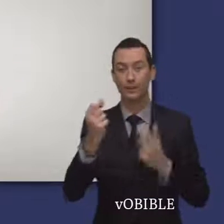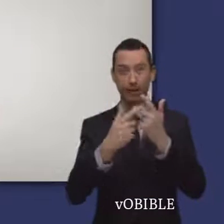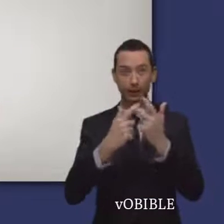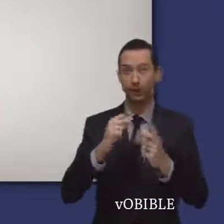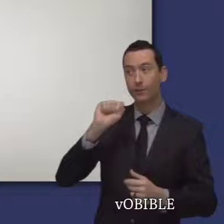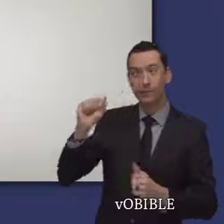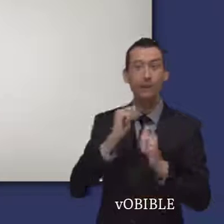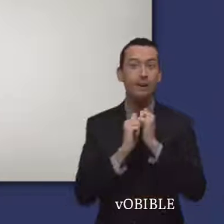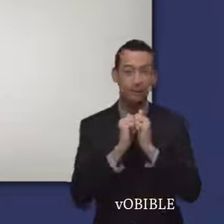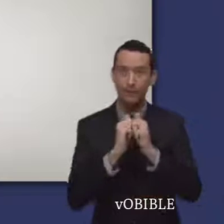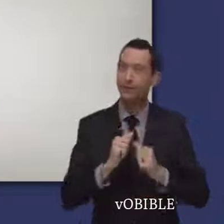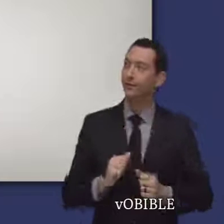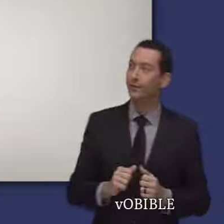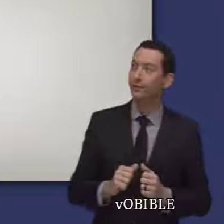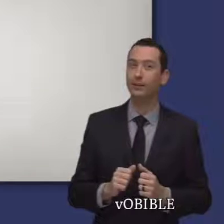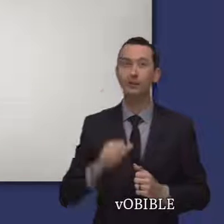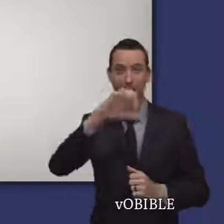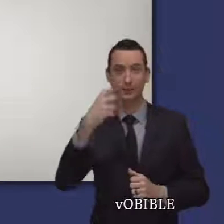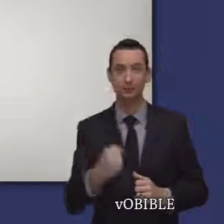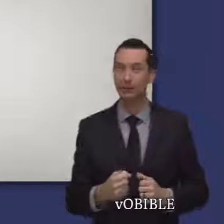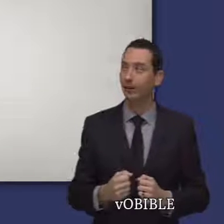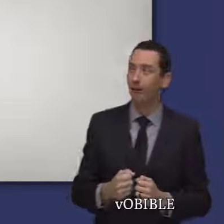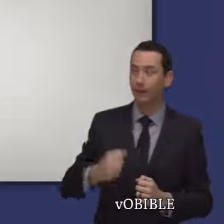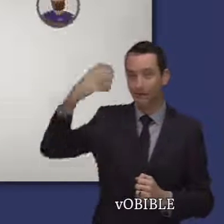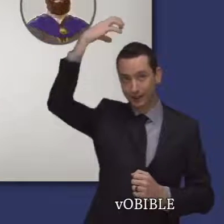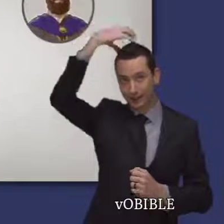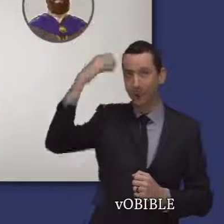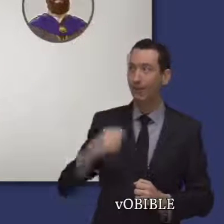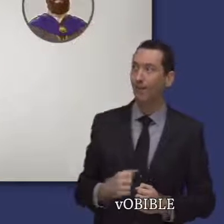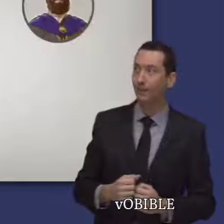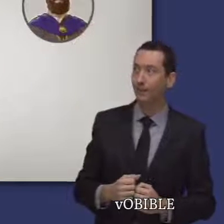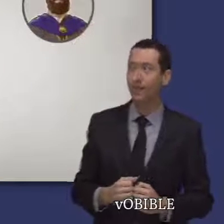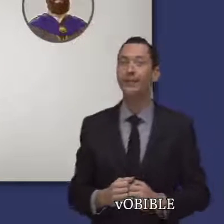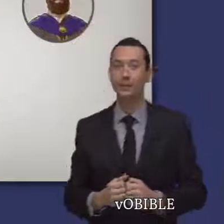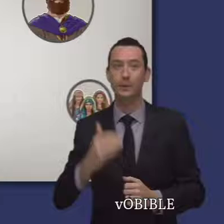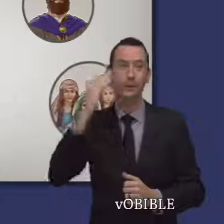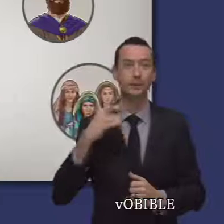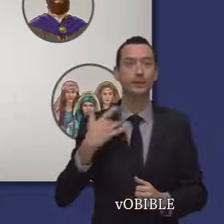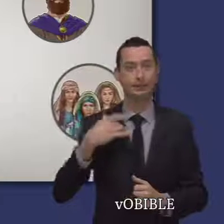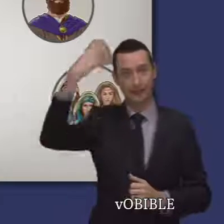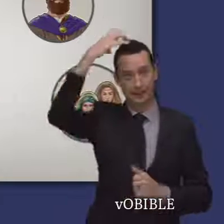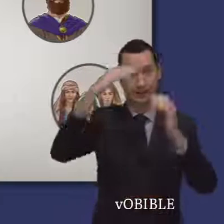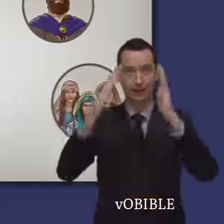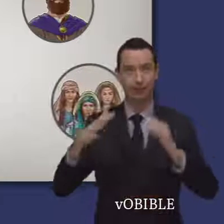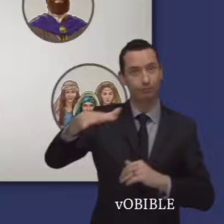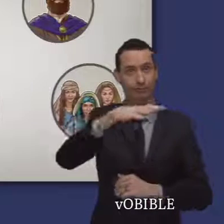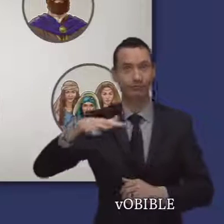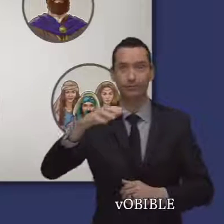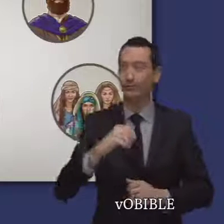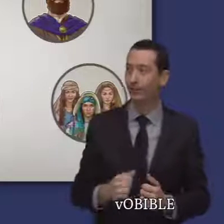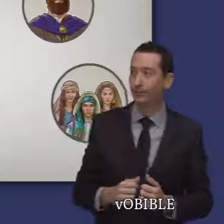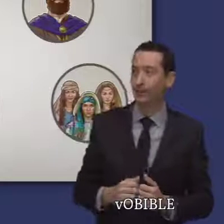in this drama are the Shulamite's brothers, the shepherd, Solomon, the daughters of Jerusalem, or ladies